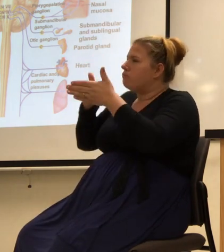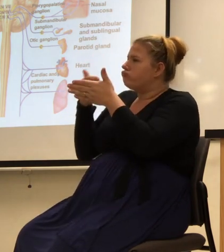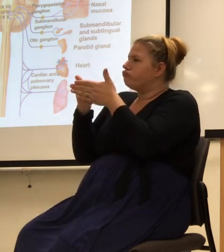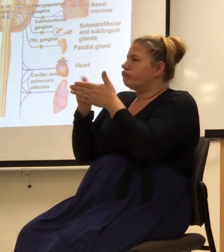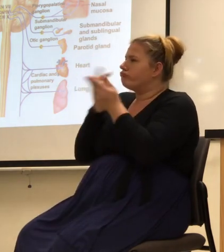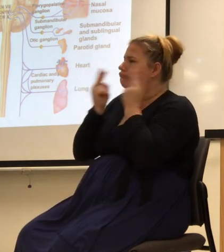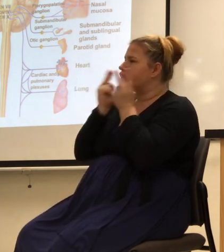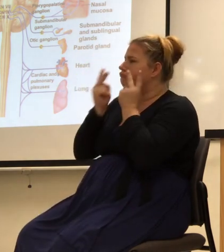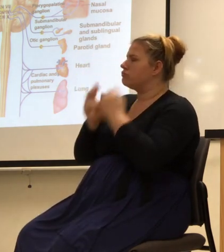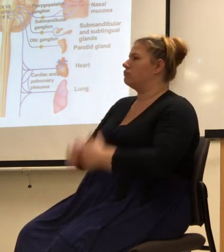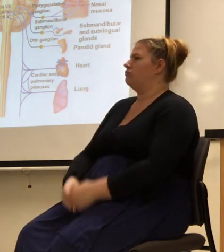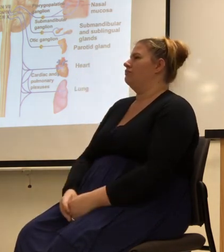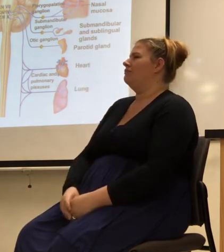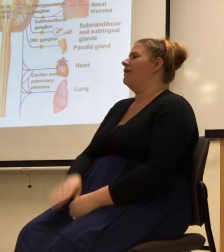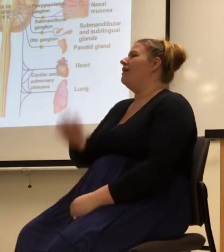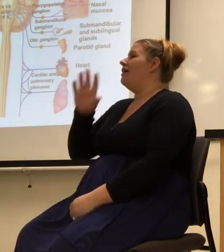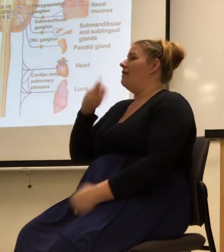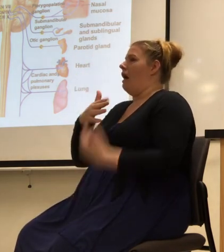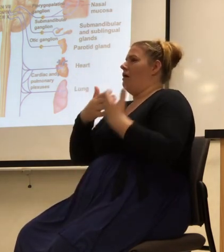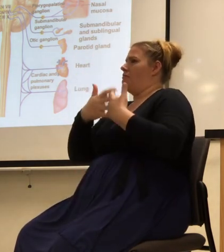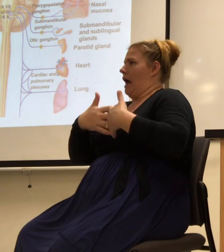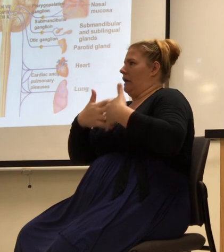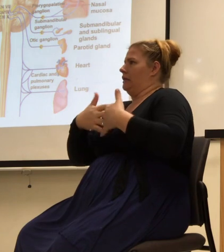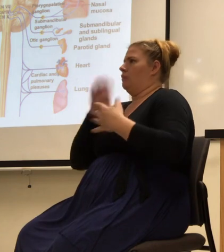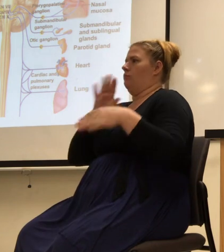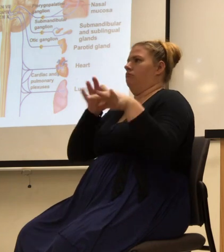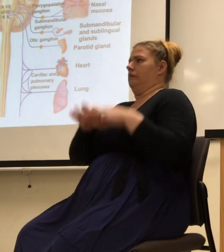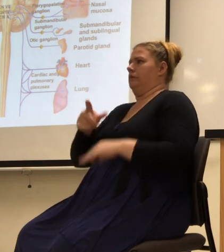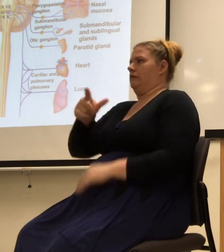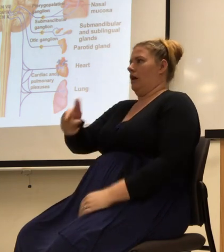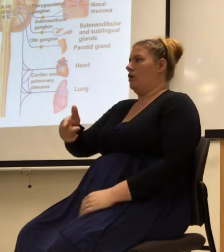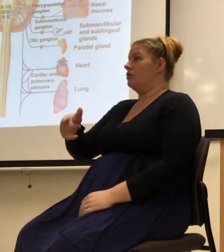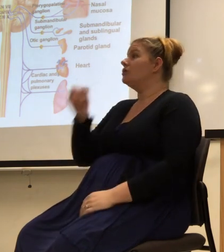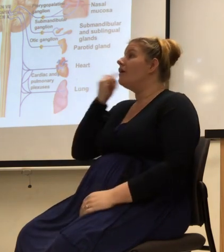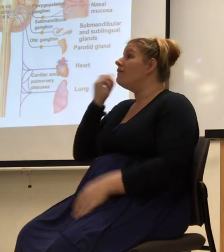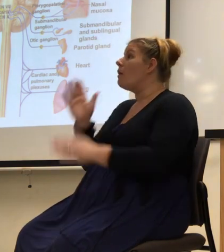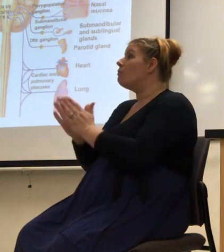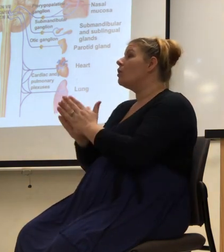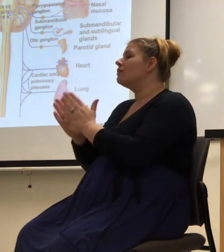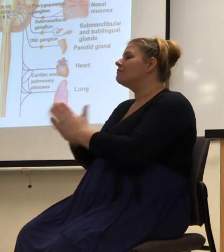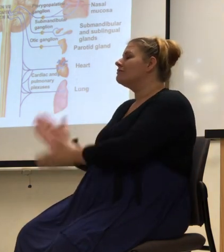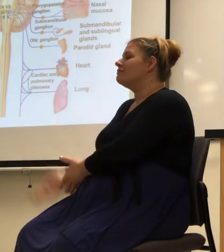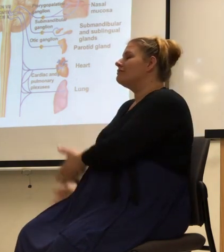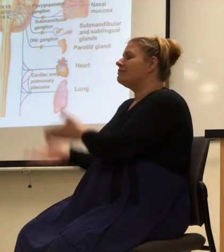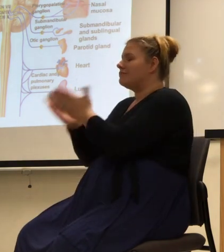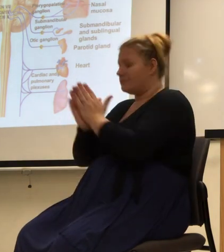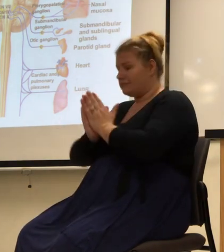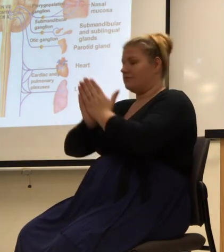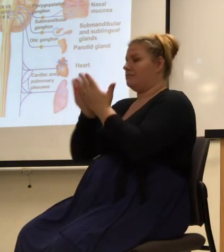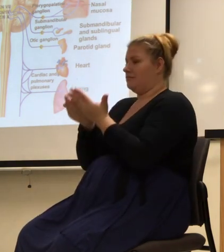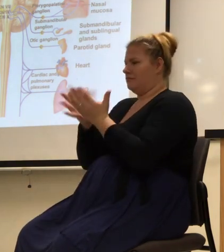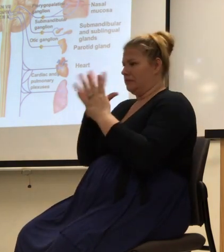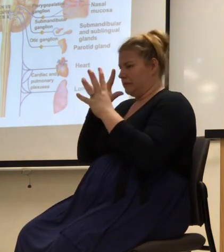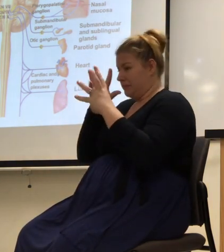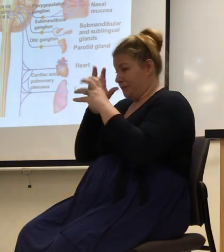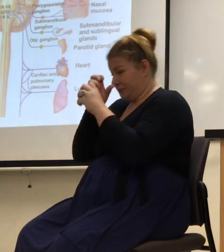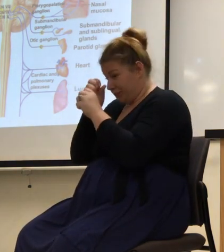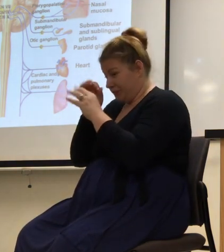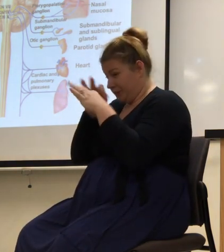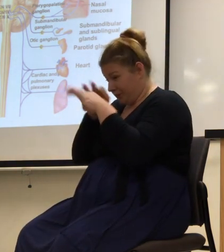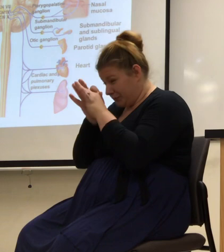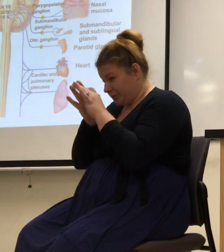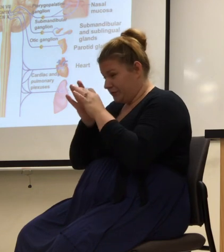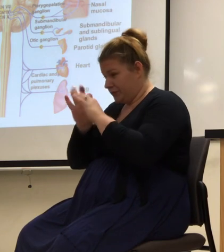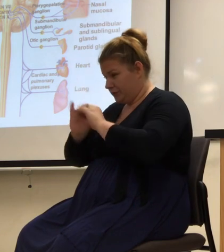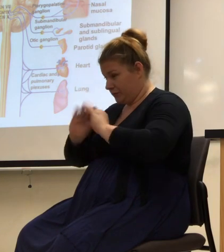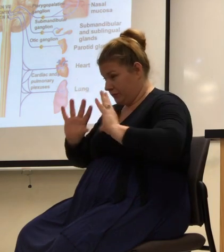I'll explain the mechanism later. You know, reading a book. Just put something in front of you. Oh, okay. And